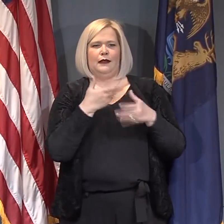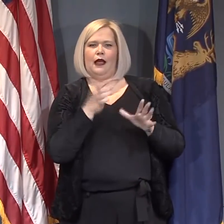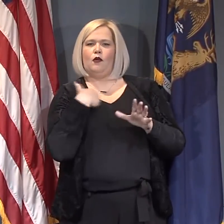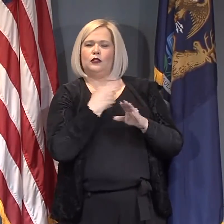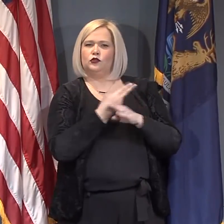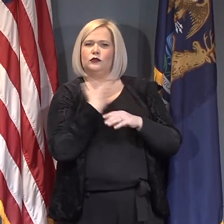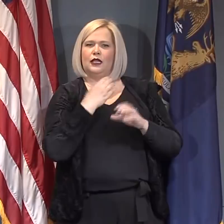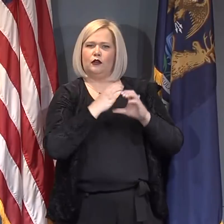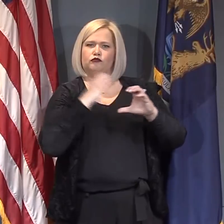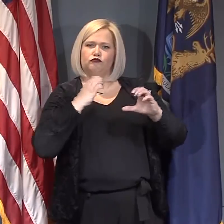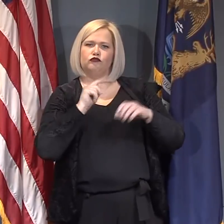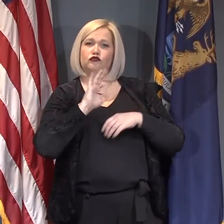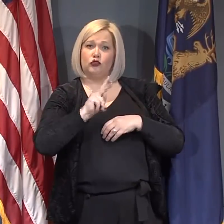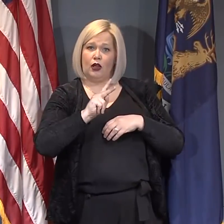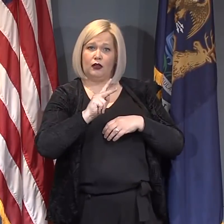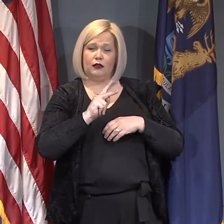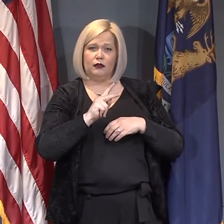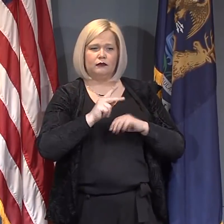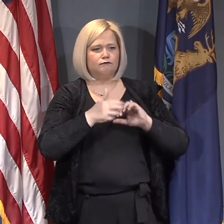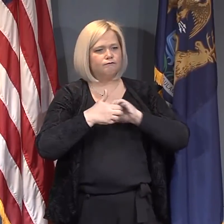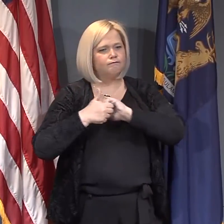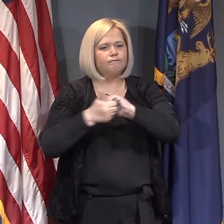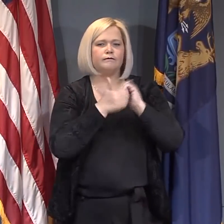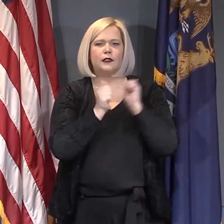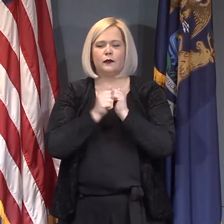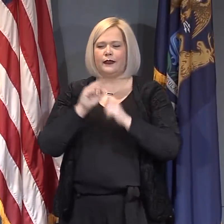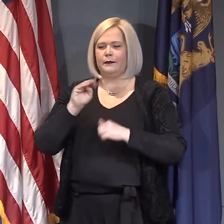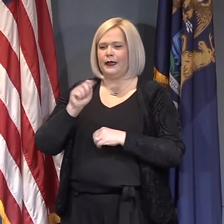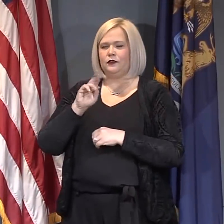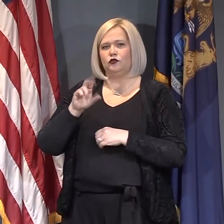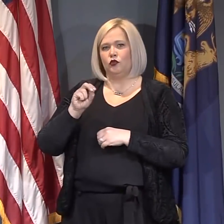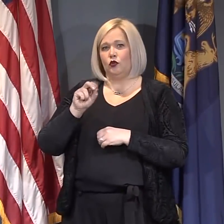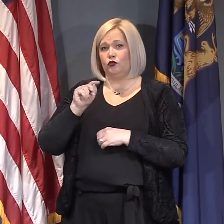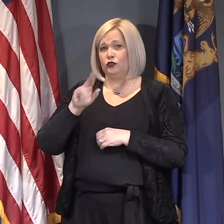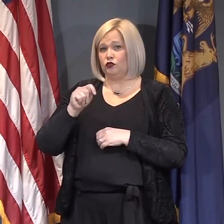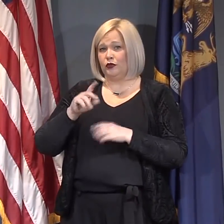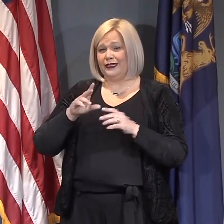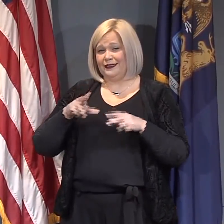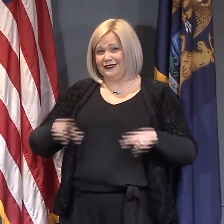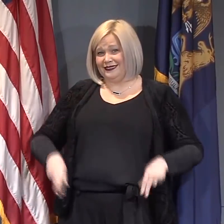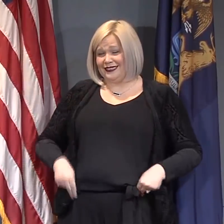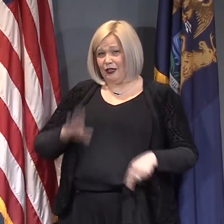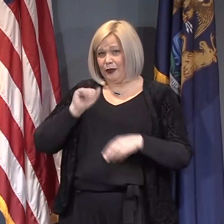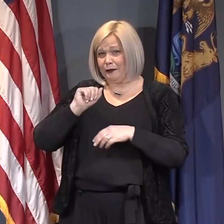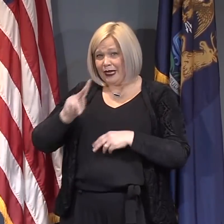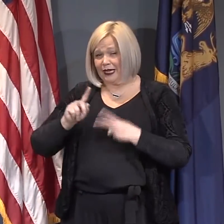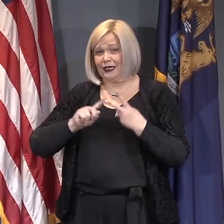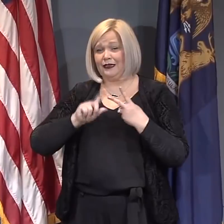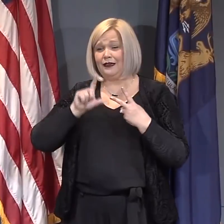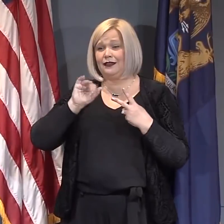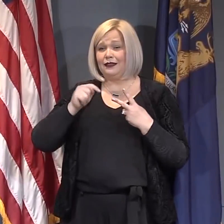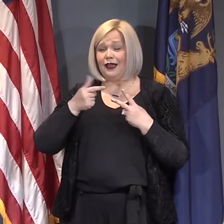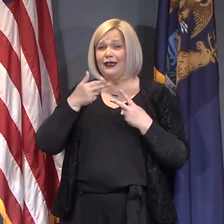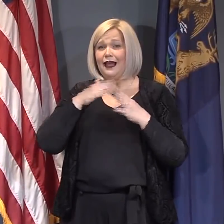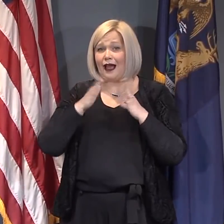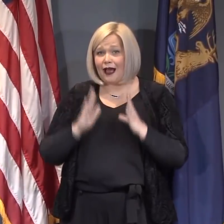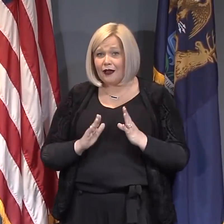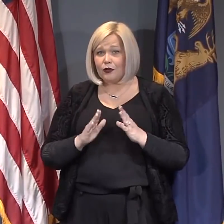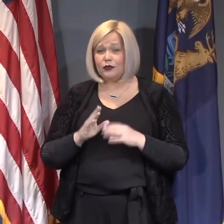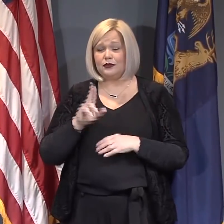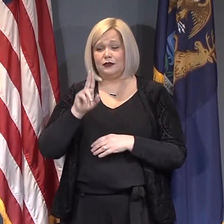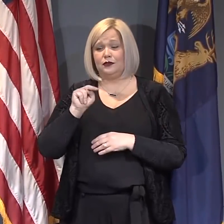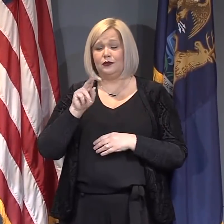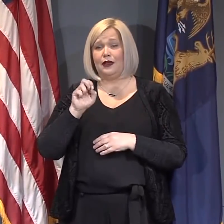efforts. They've been partnering with organizations like the Metro Detroit Diaper Bank, Lighthouse, United Way for